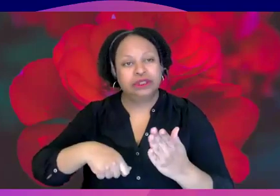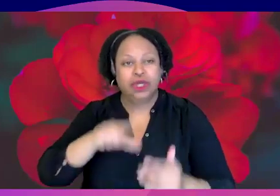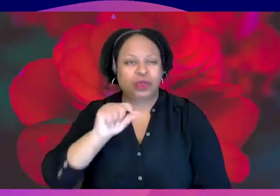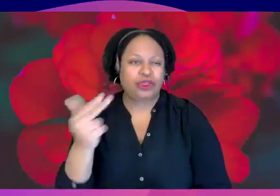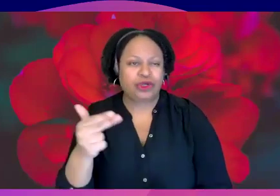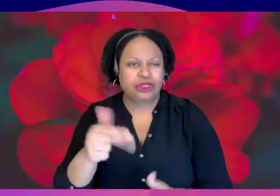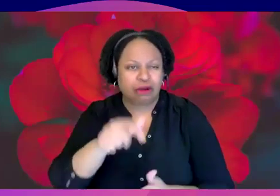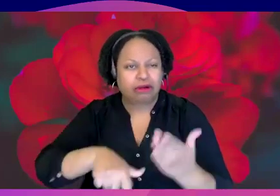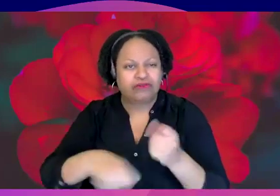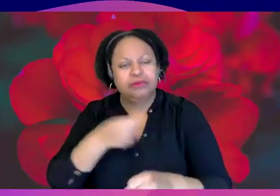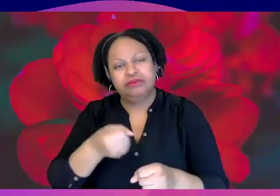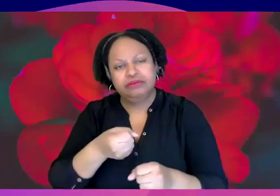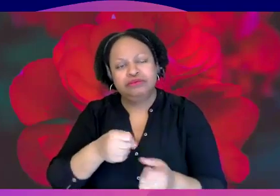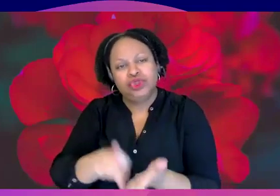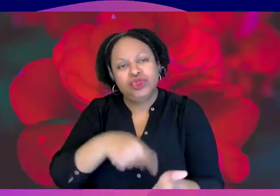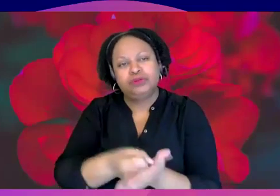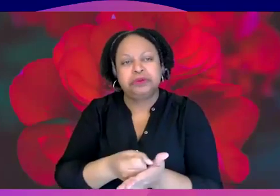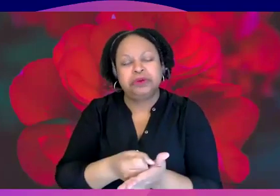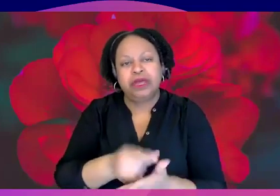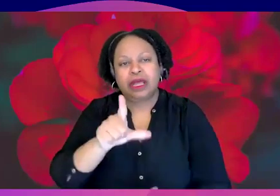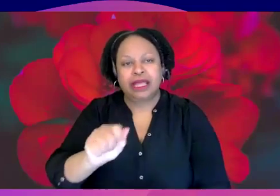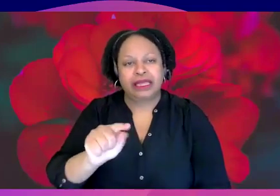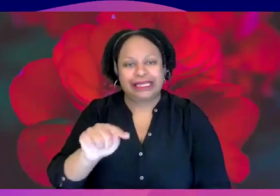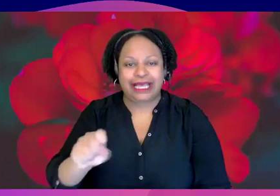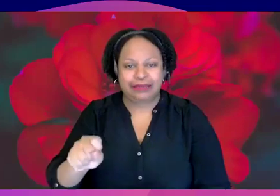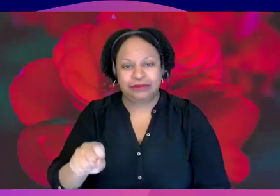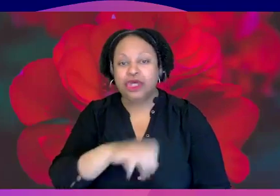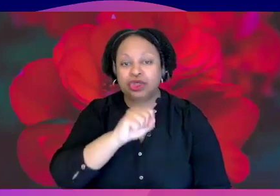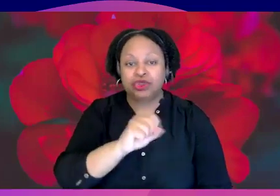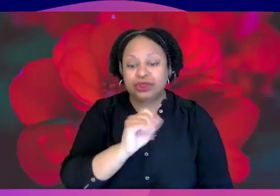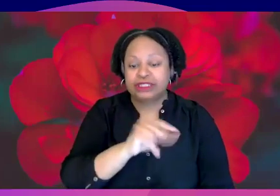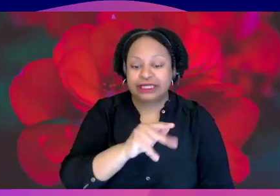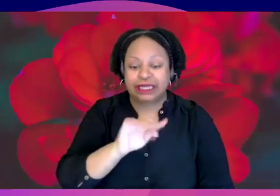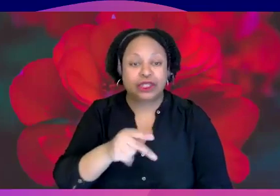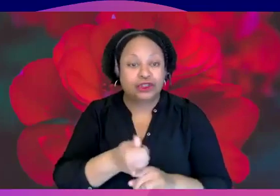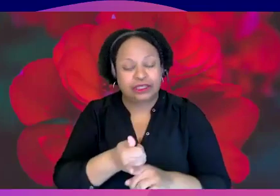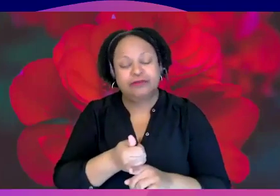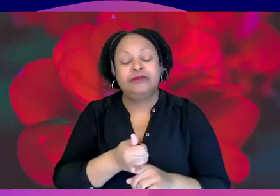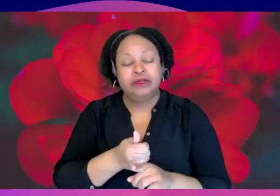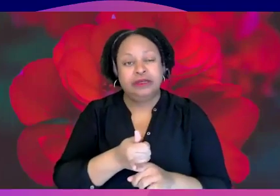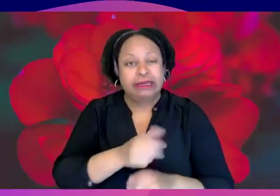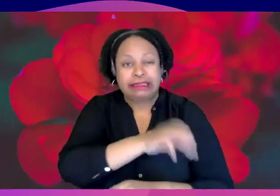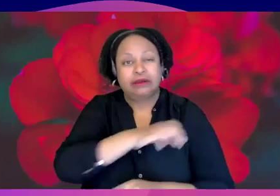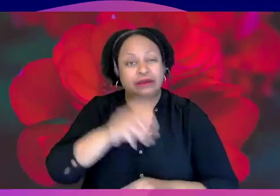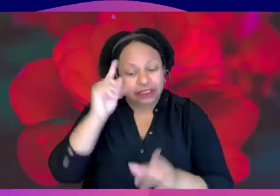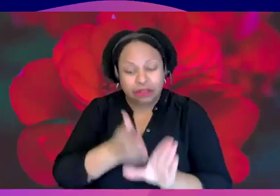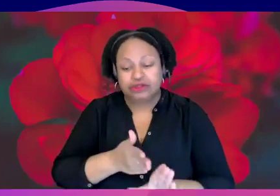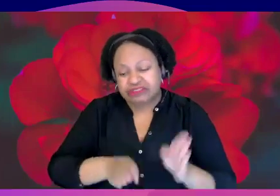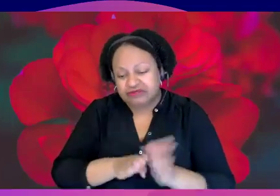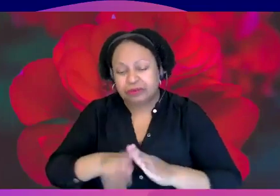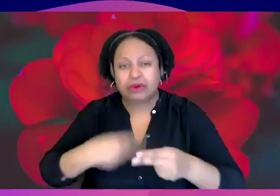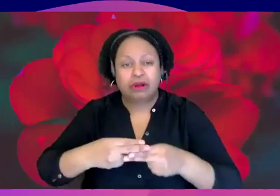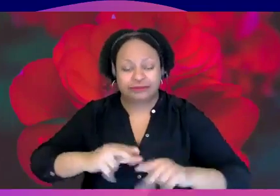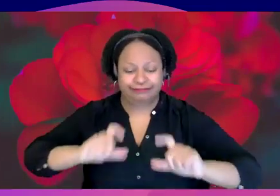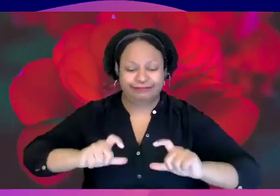Times. And Susan Silk, who is a clinical psychologist, developed ring theory as a way to